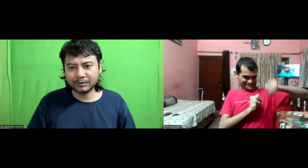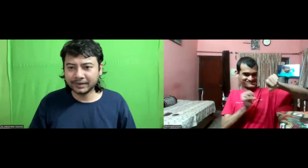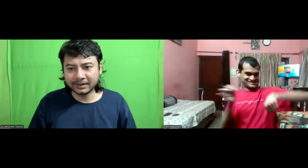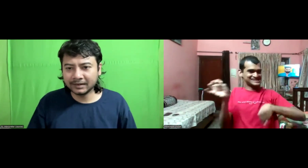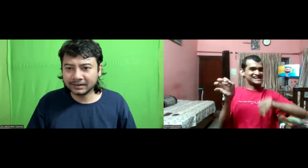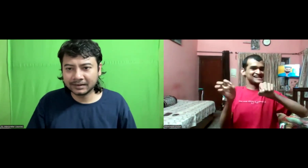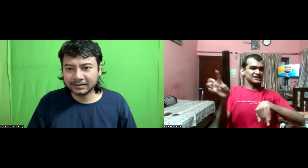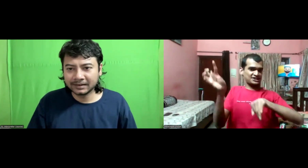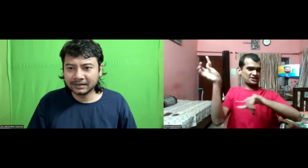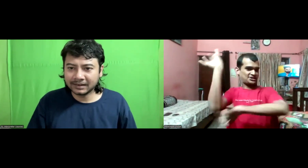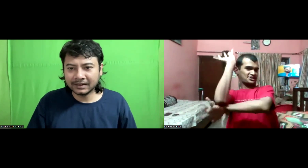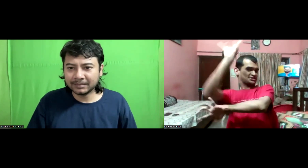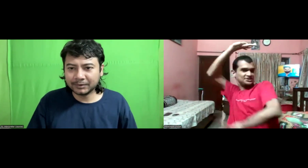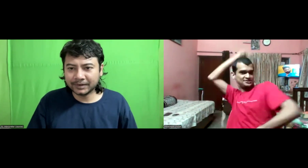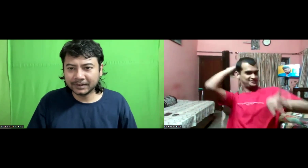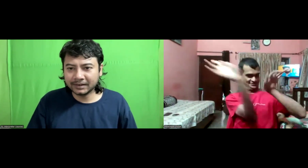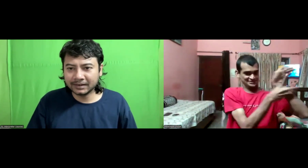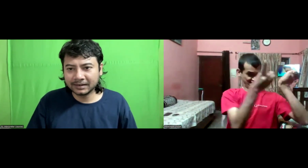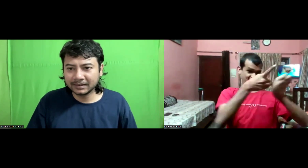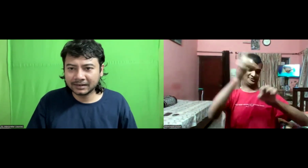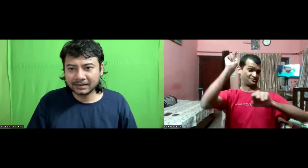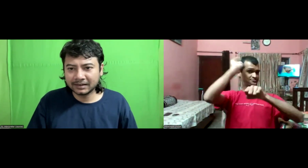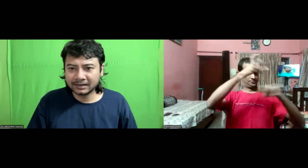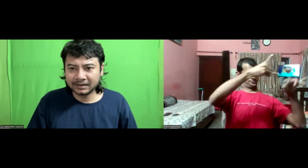Haan, movie. In that movie,